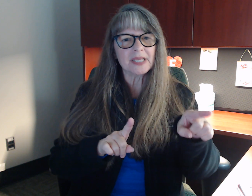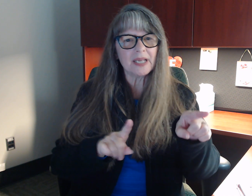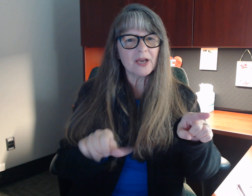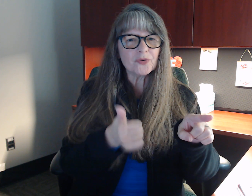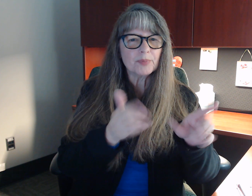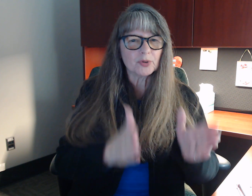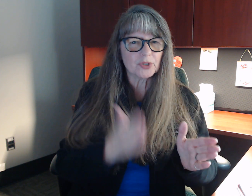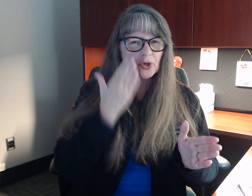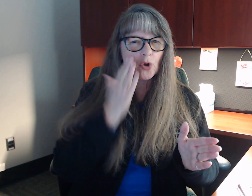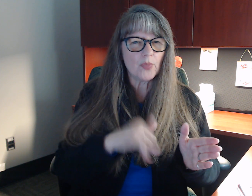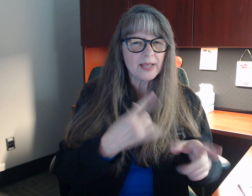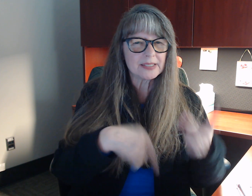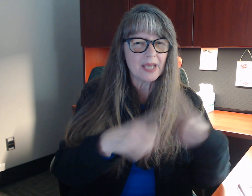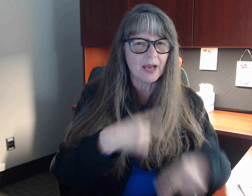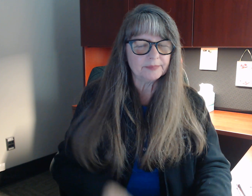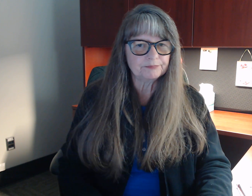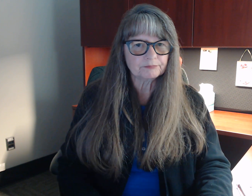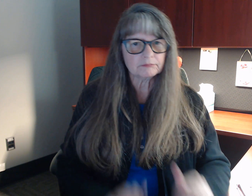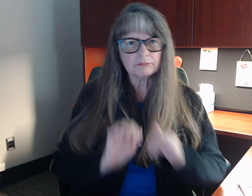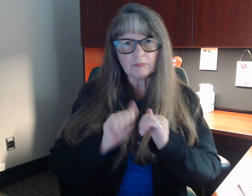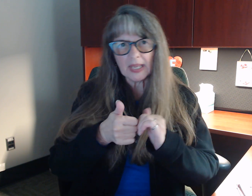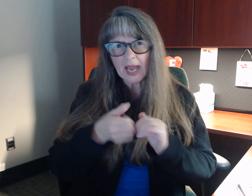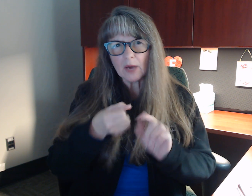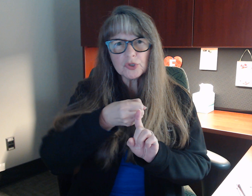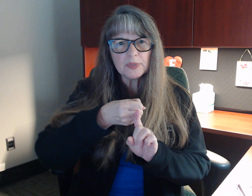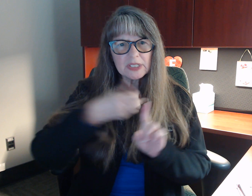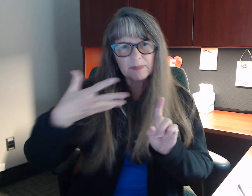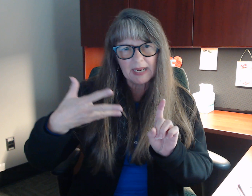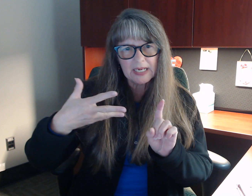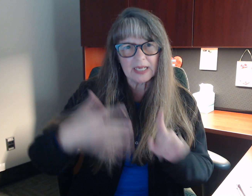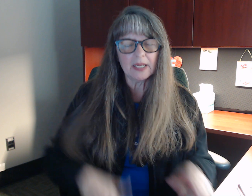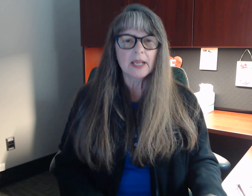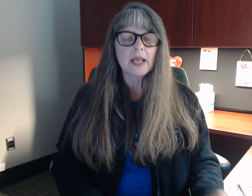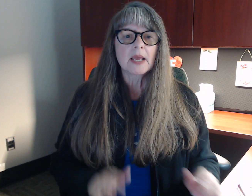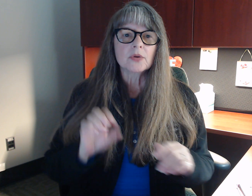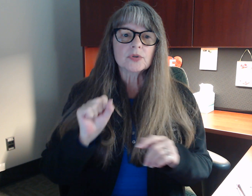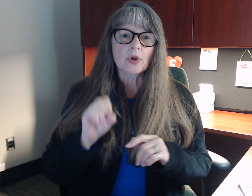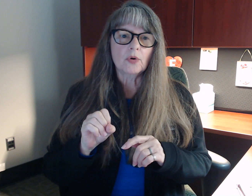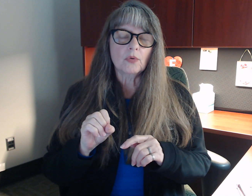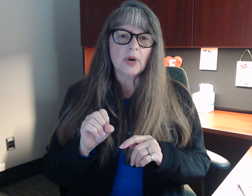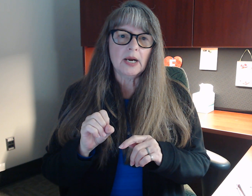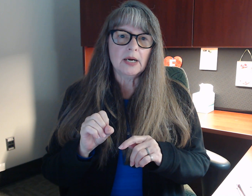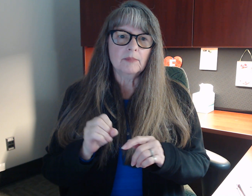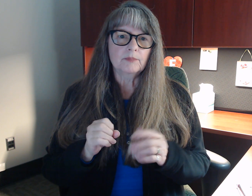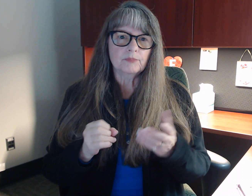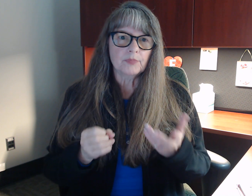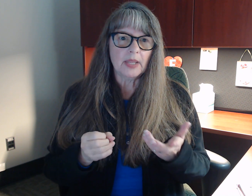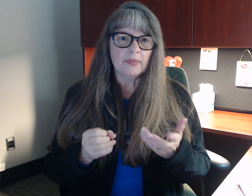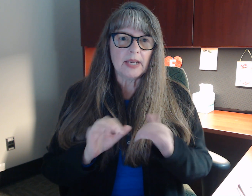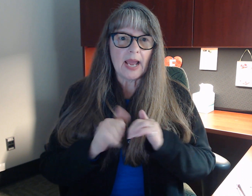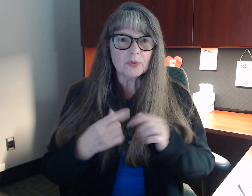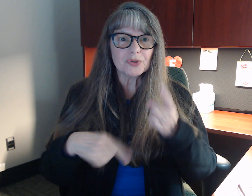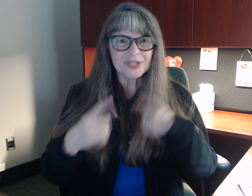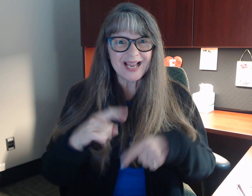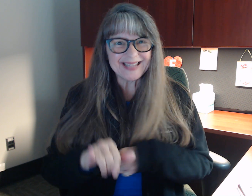other person know that sign? And how would you expand it? So, and then how would you sign that,